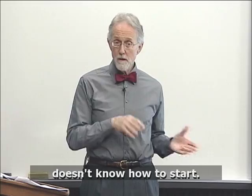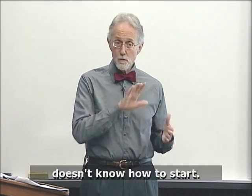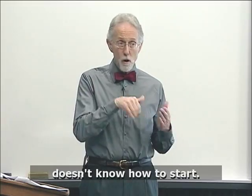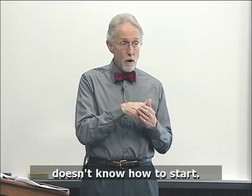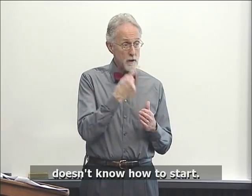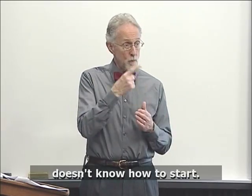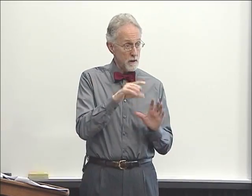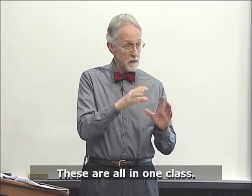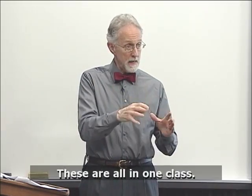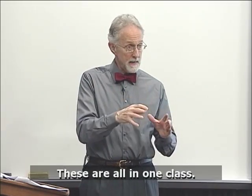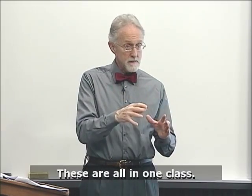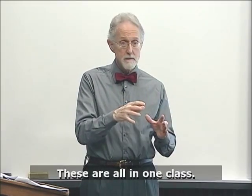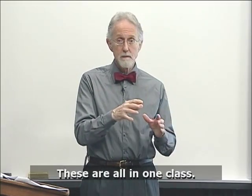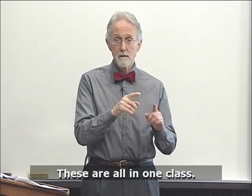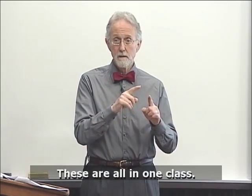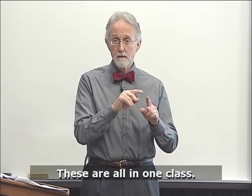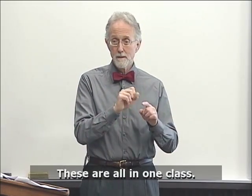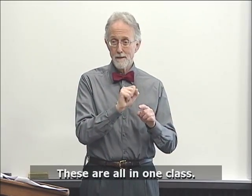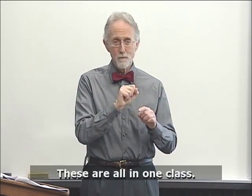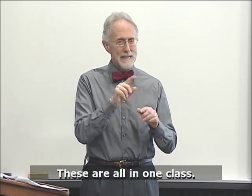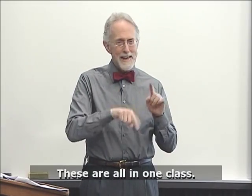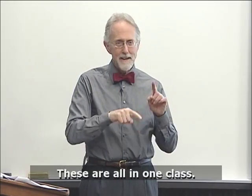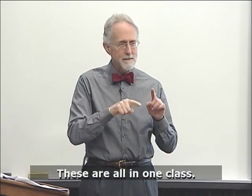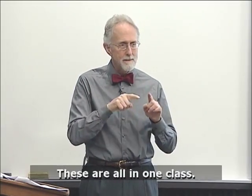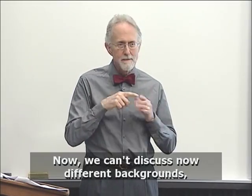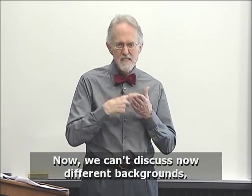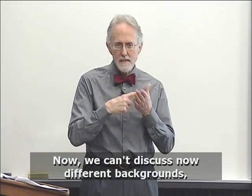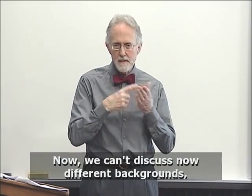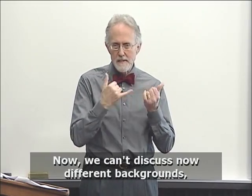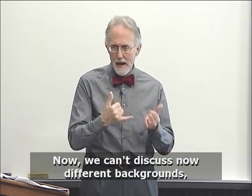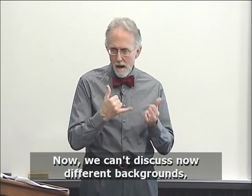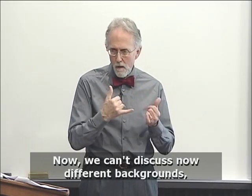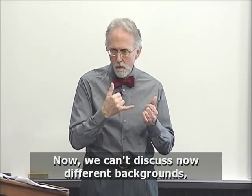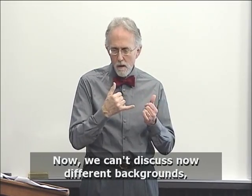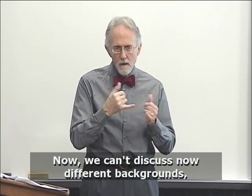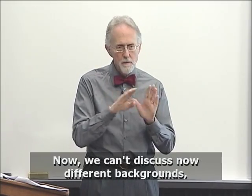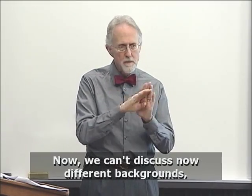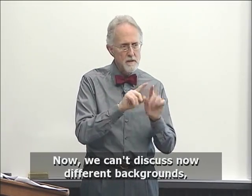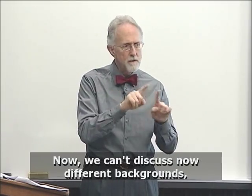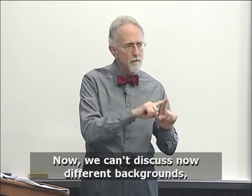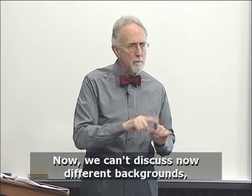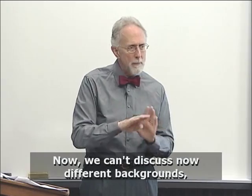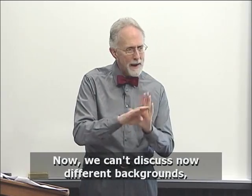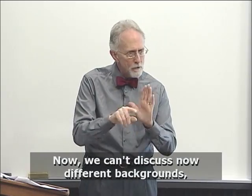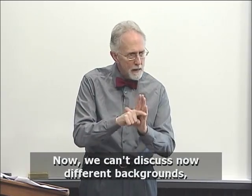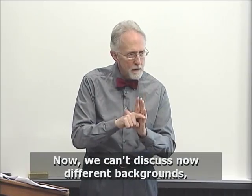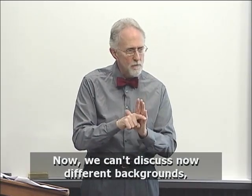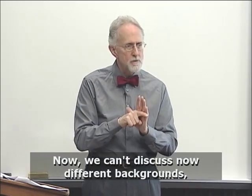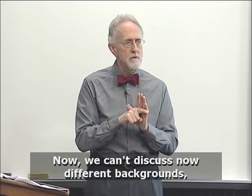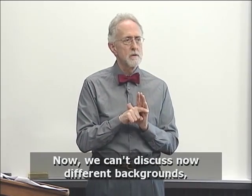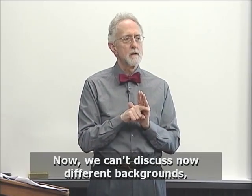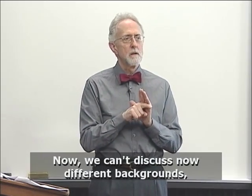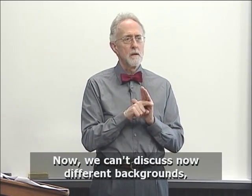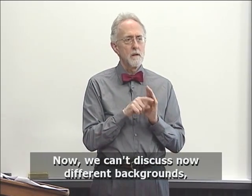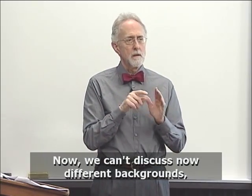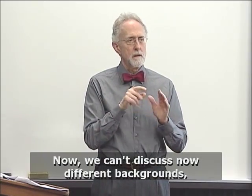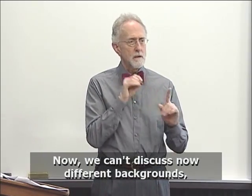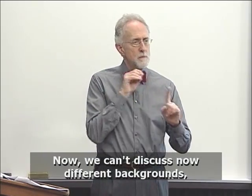are all in one class. You know, we can't discuss now different backgrounds,